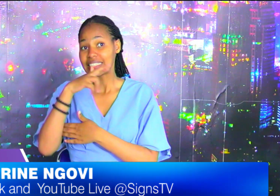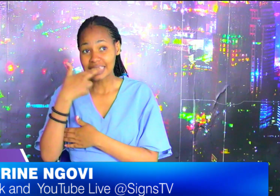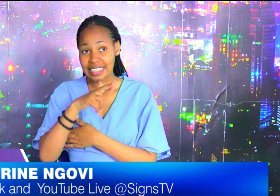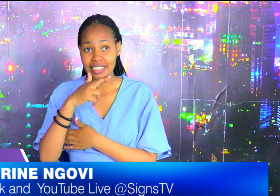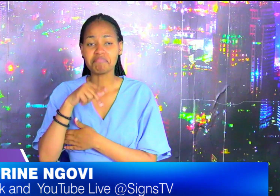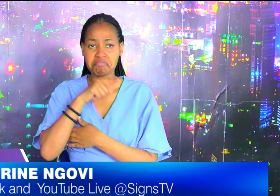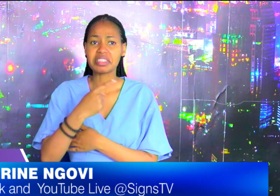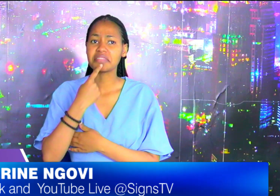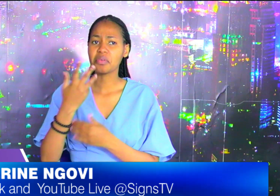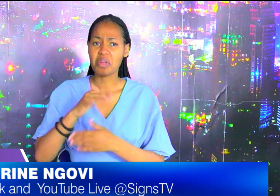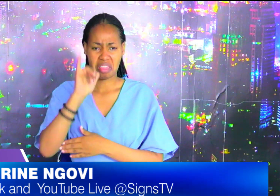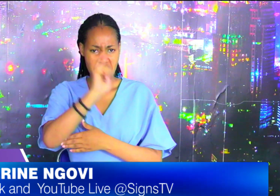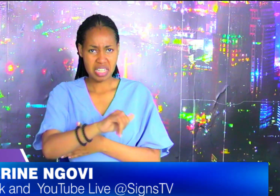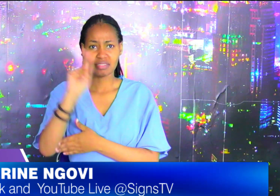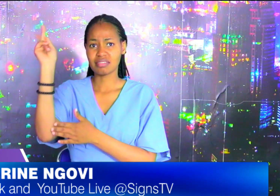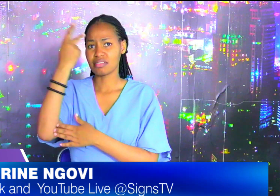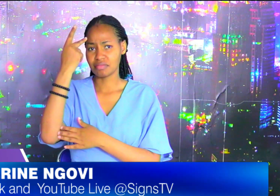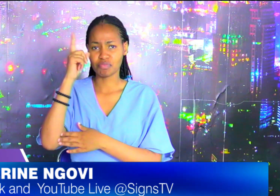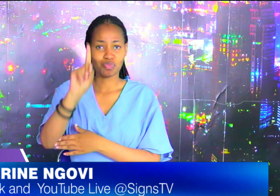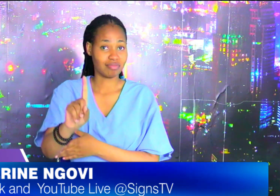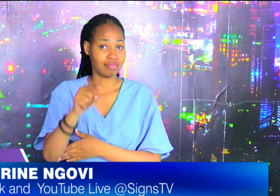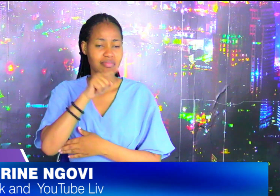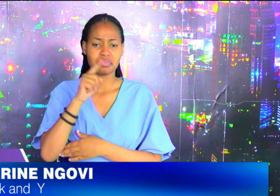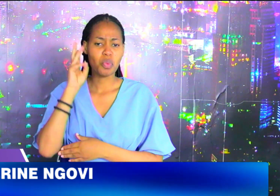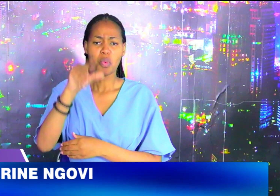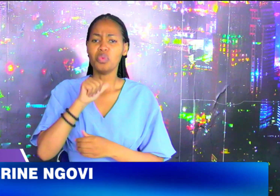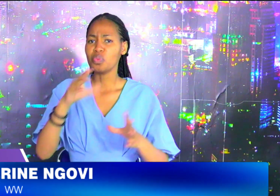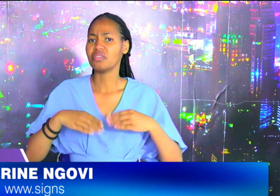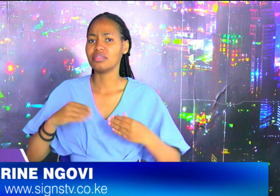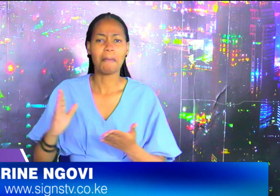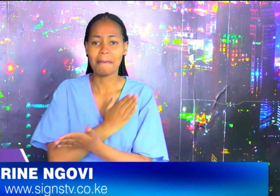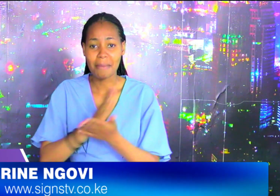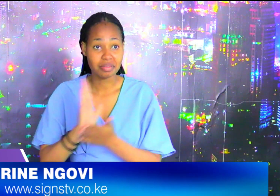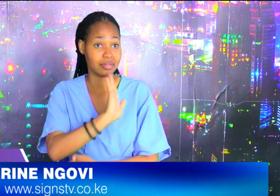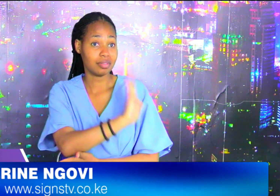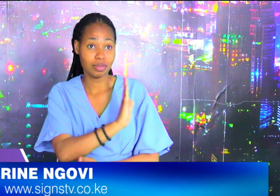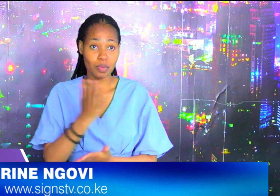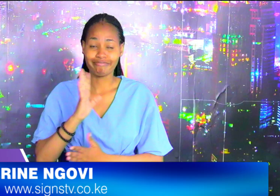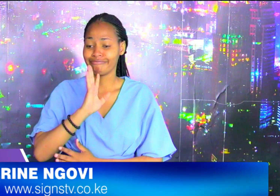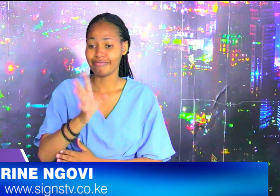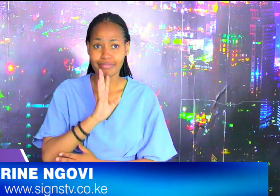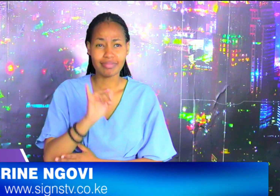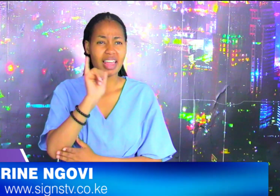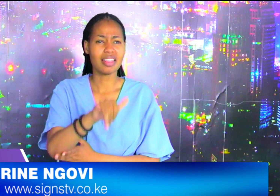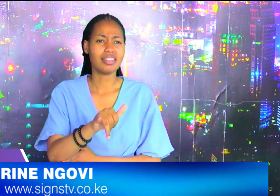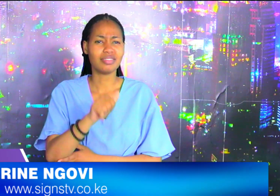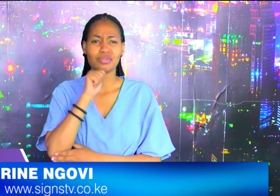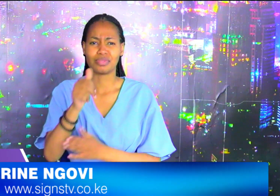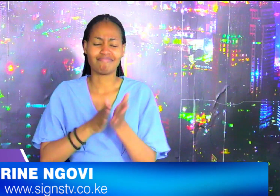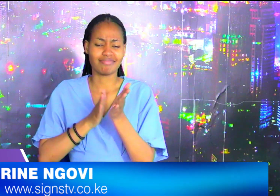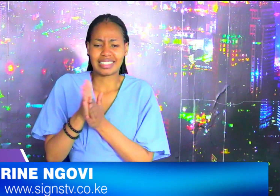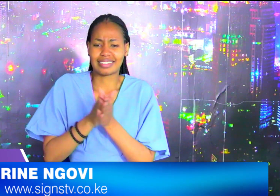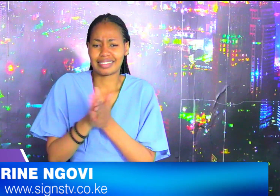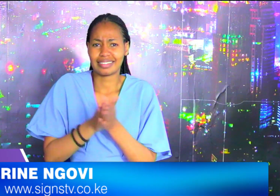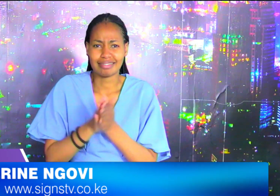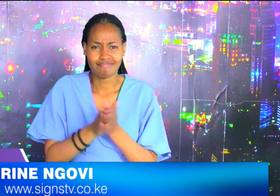DP Gachagua said that the Kenya Kwanza coalition will not be part of any talks that are not in the